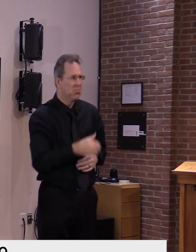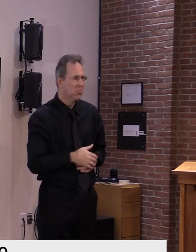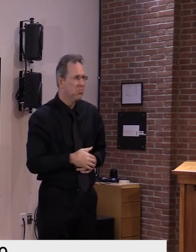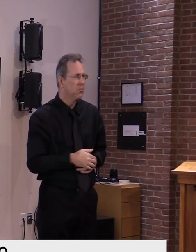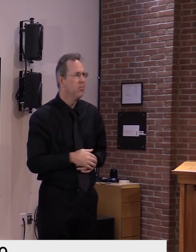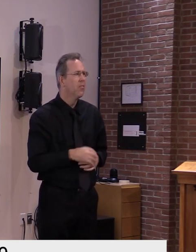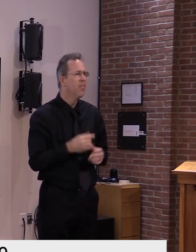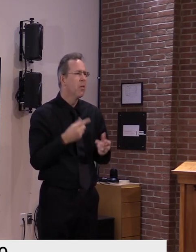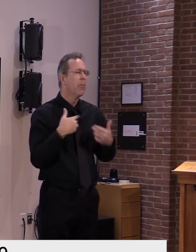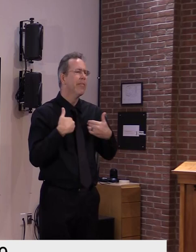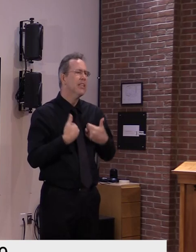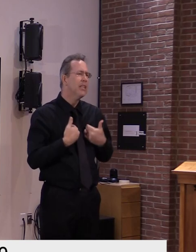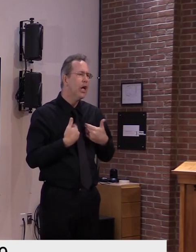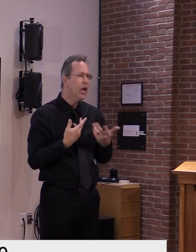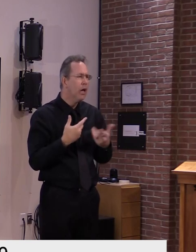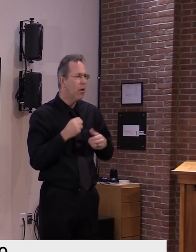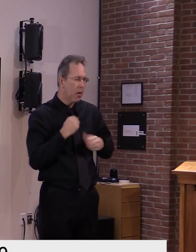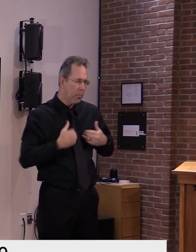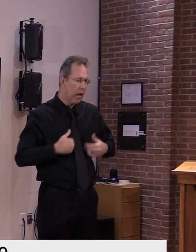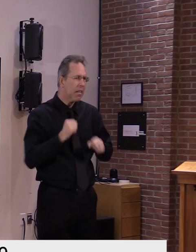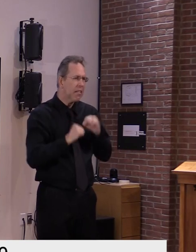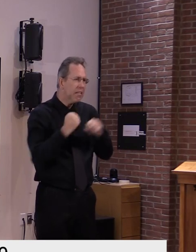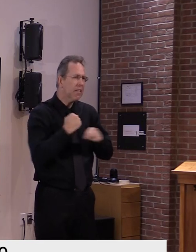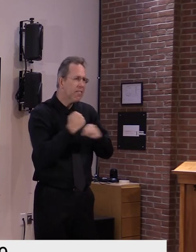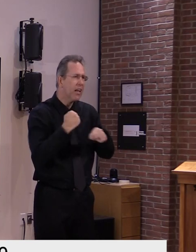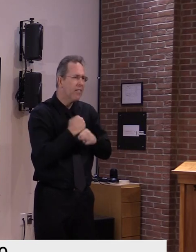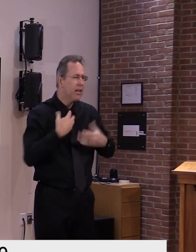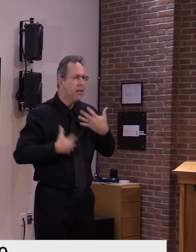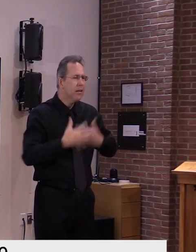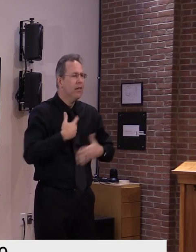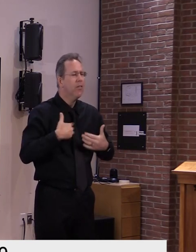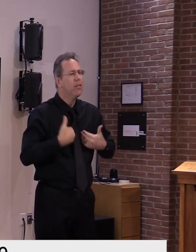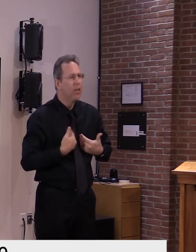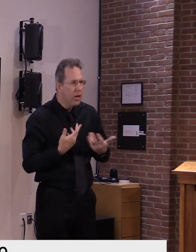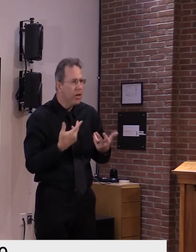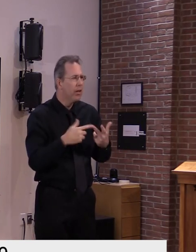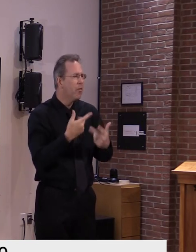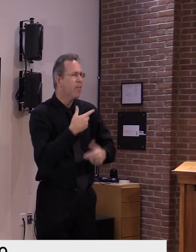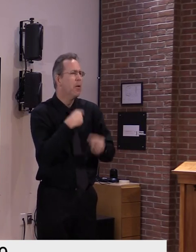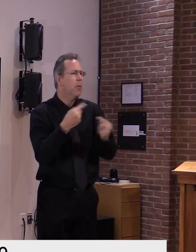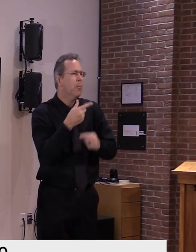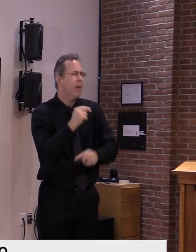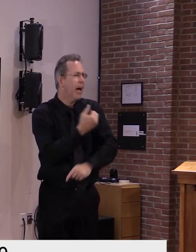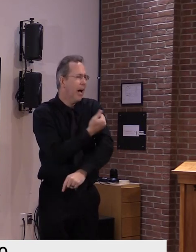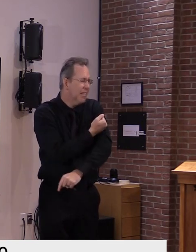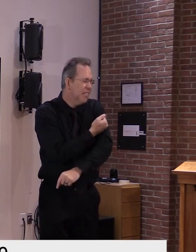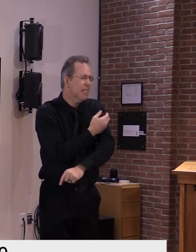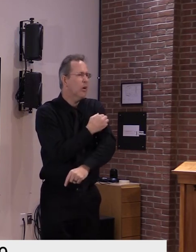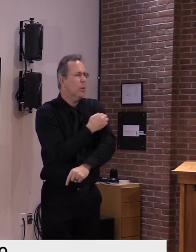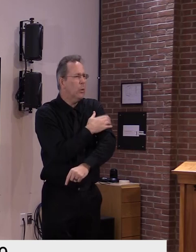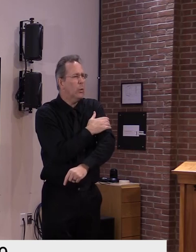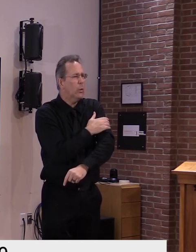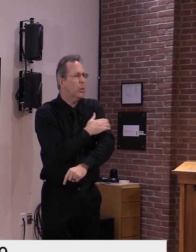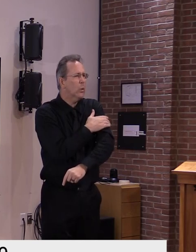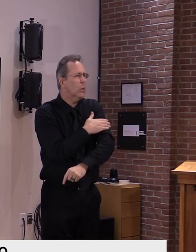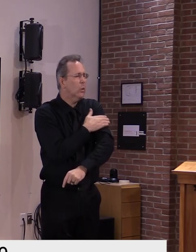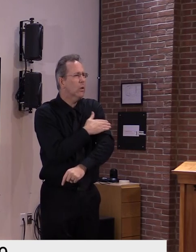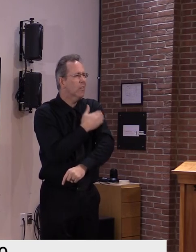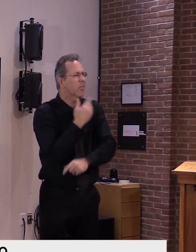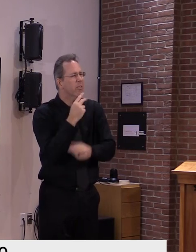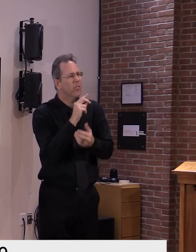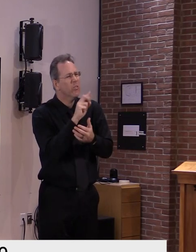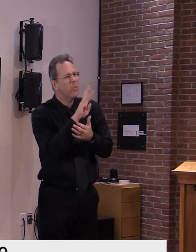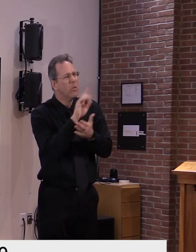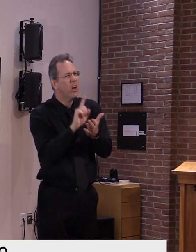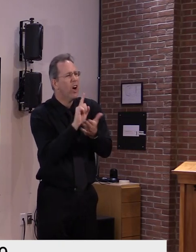that will still be noticeable to them, hopefully for only a 24-hour period. The rate of And we